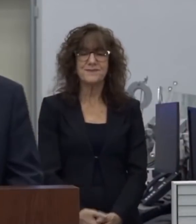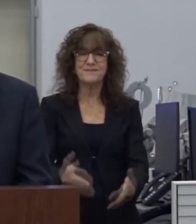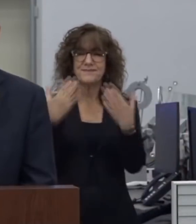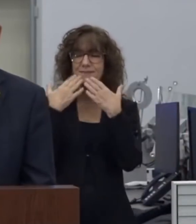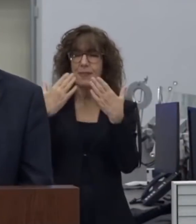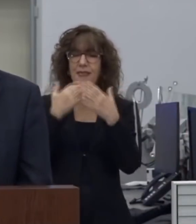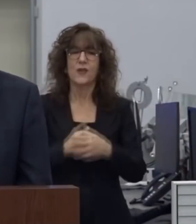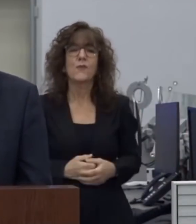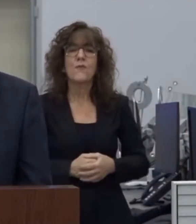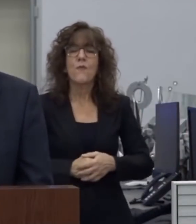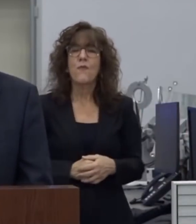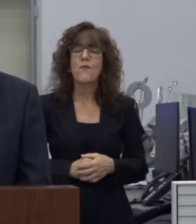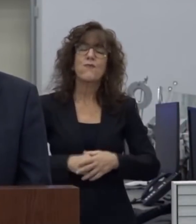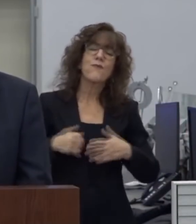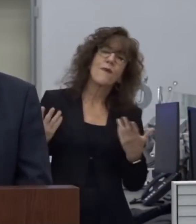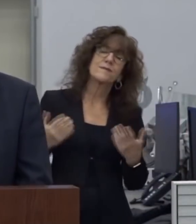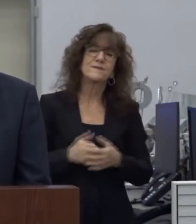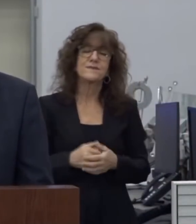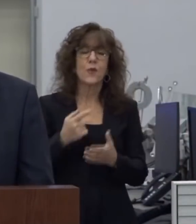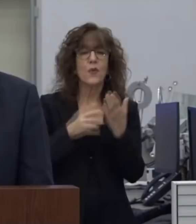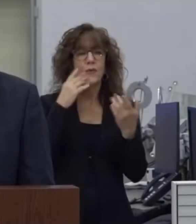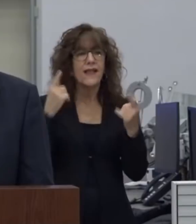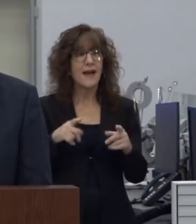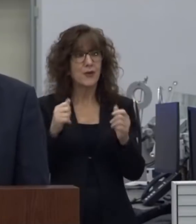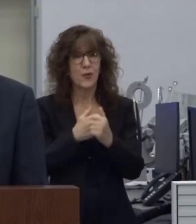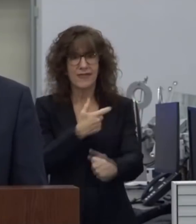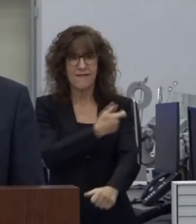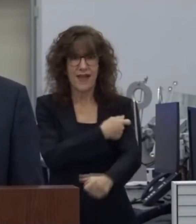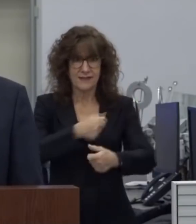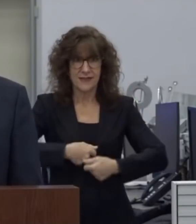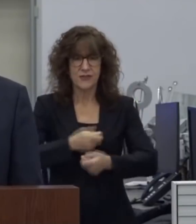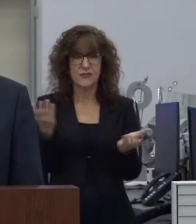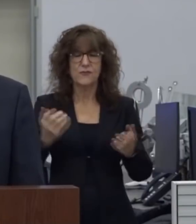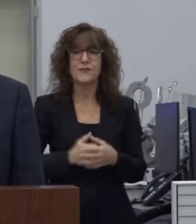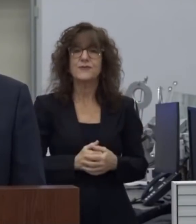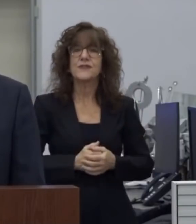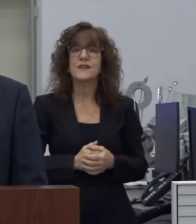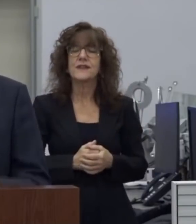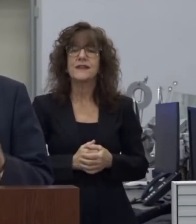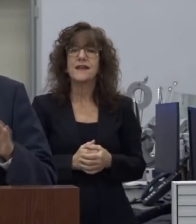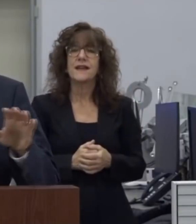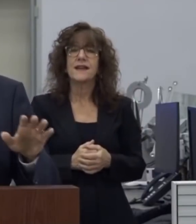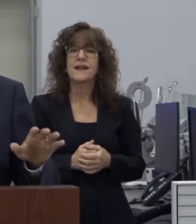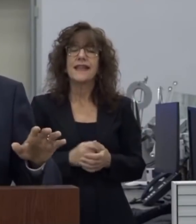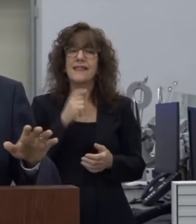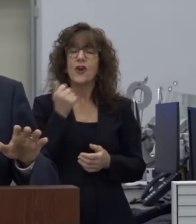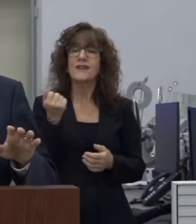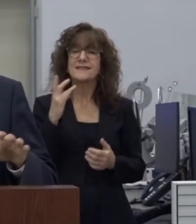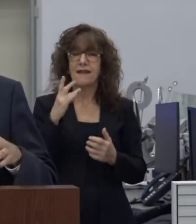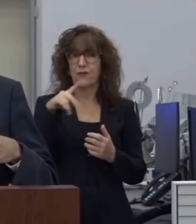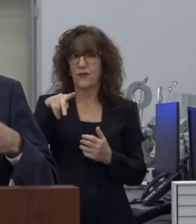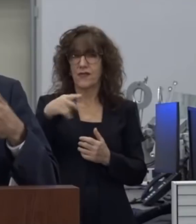Thank you. Well, what's going to happen with the vaccine distribution is that there are several